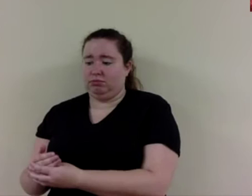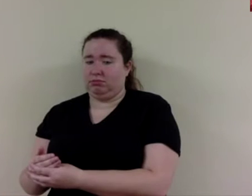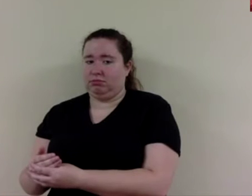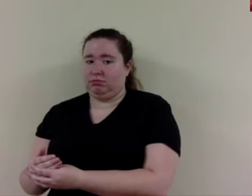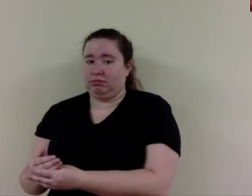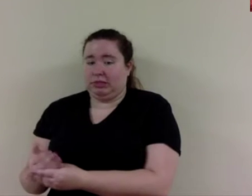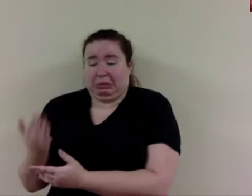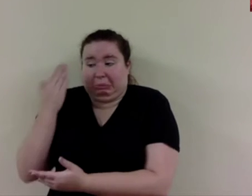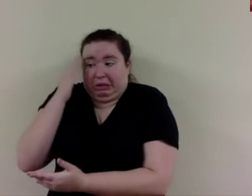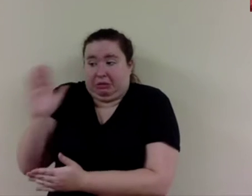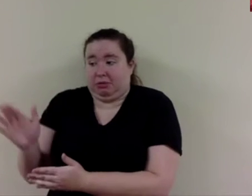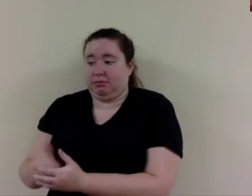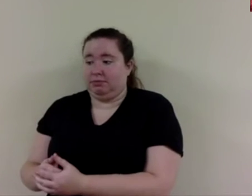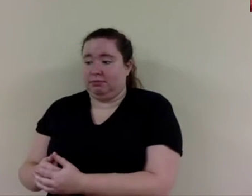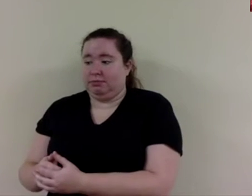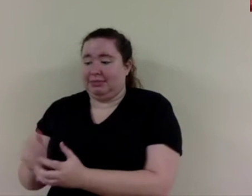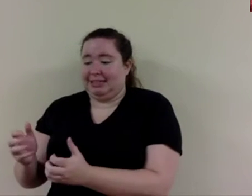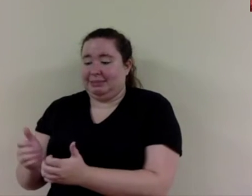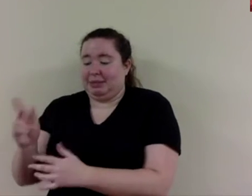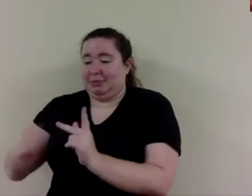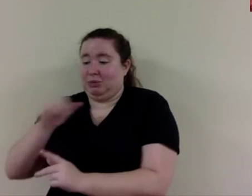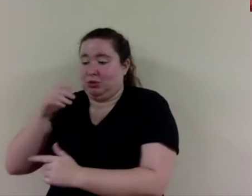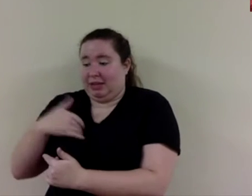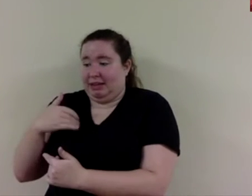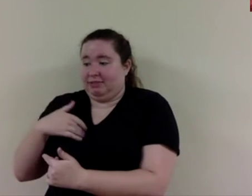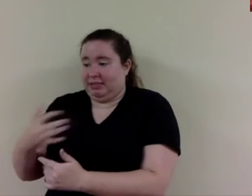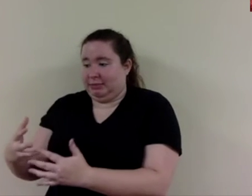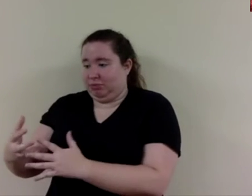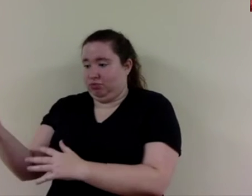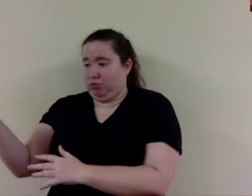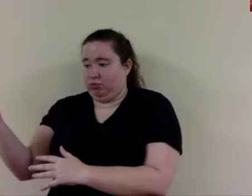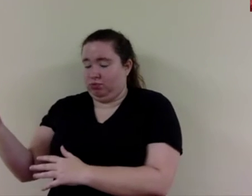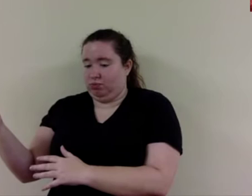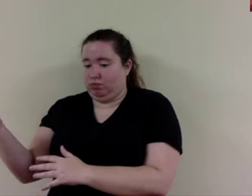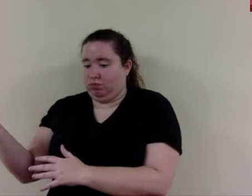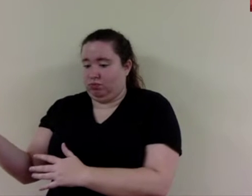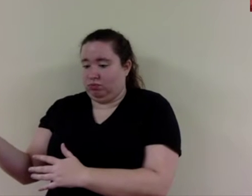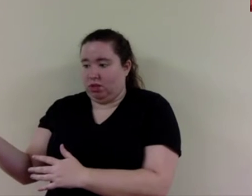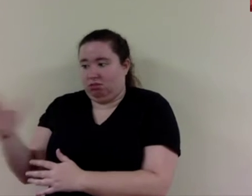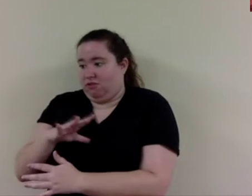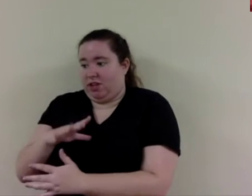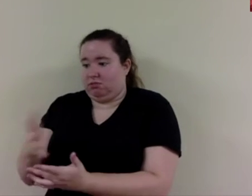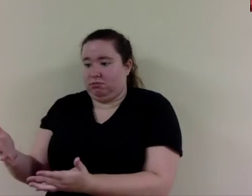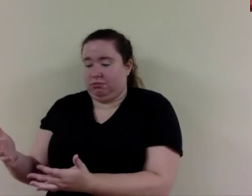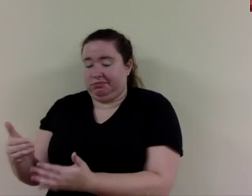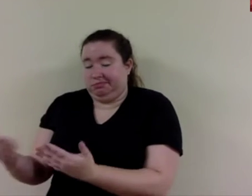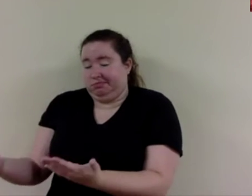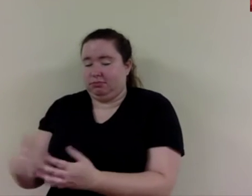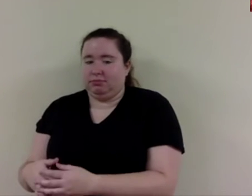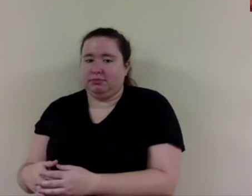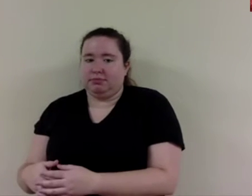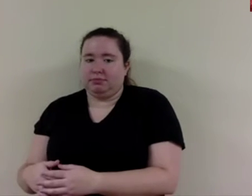of the appendix really is not known, and there are many people that have their appendixes removed and suffer no ill effects.